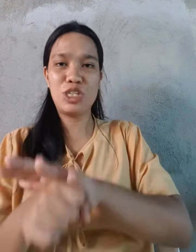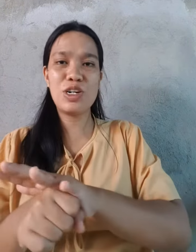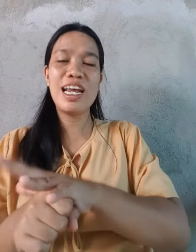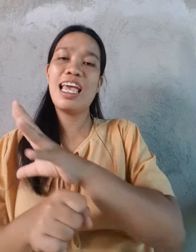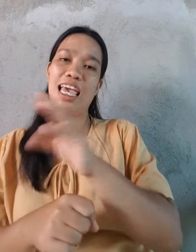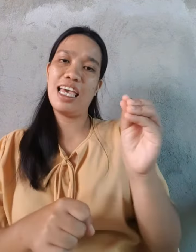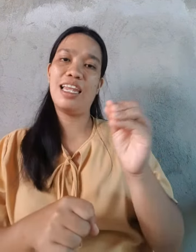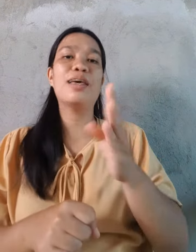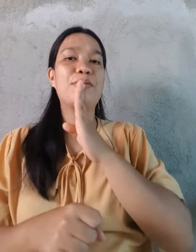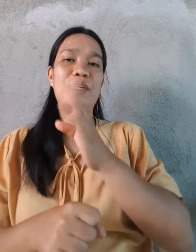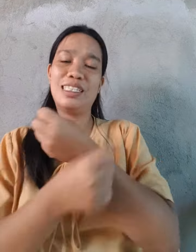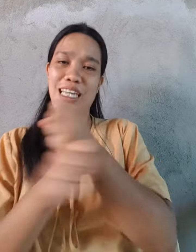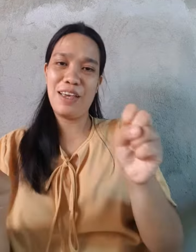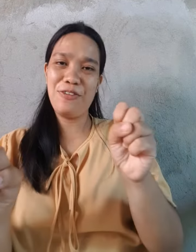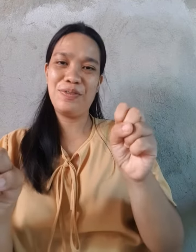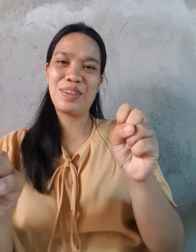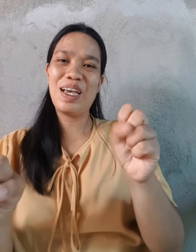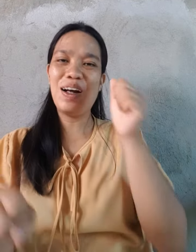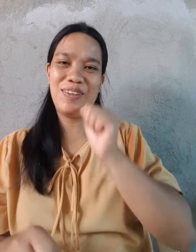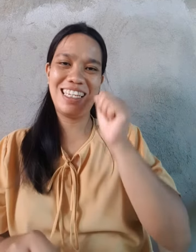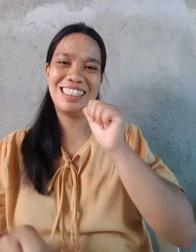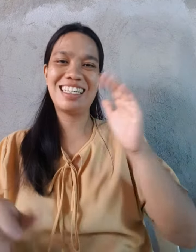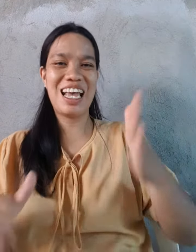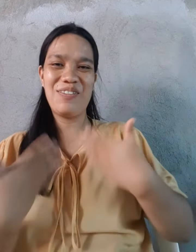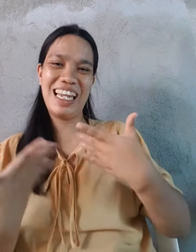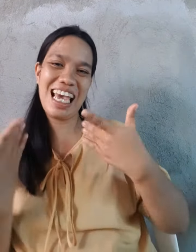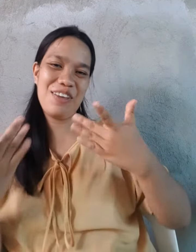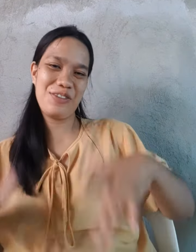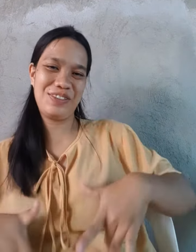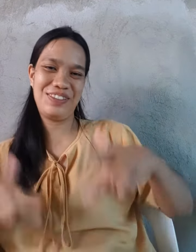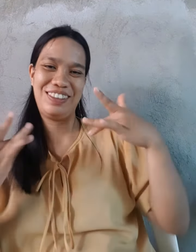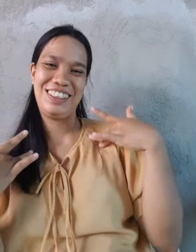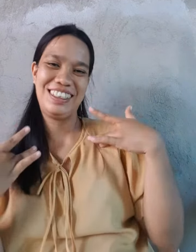pressure, and be safe always. Happy life.